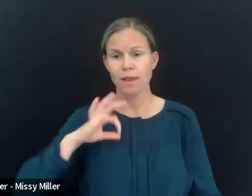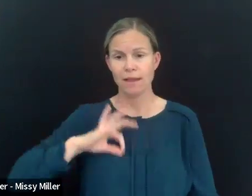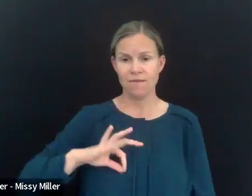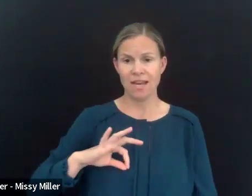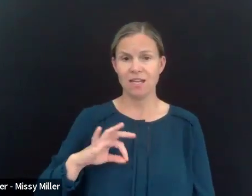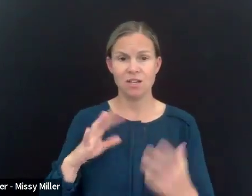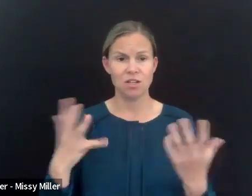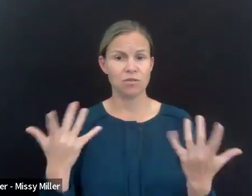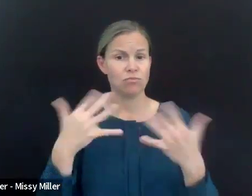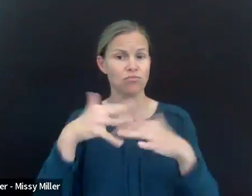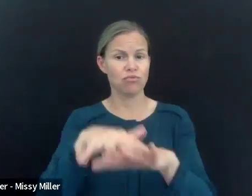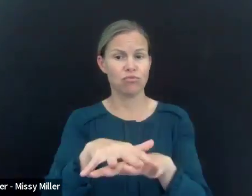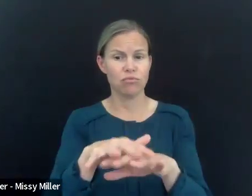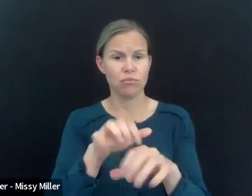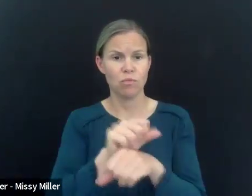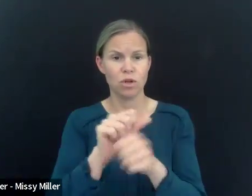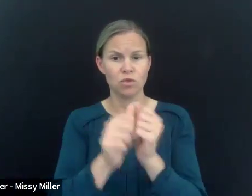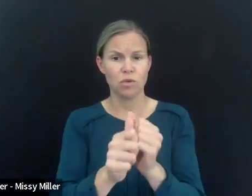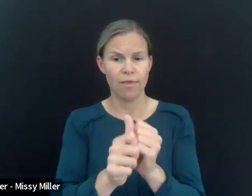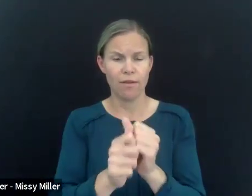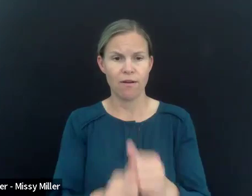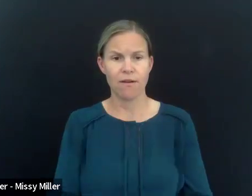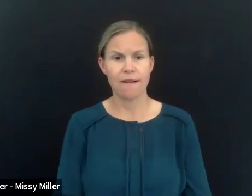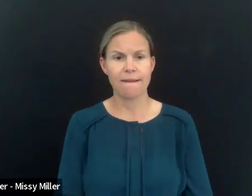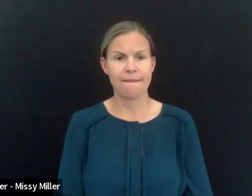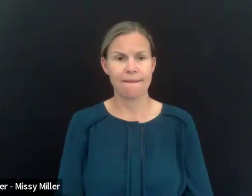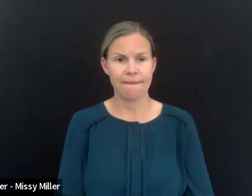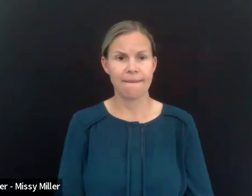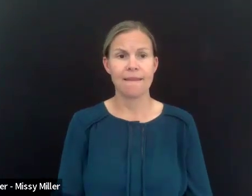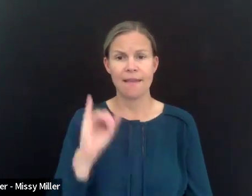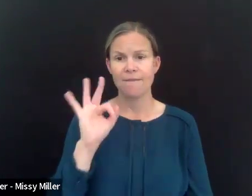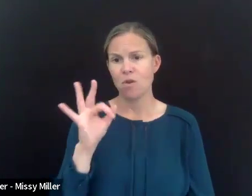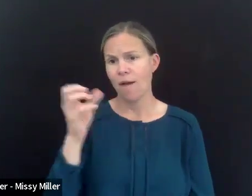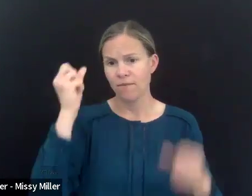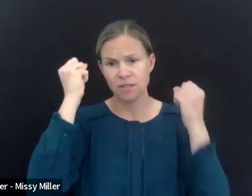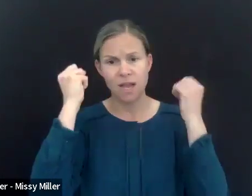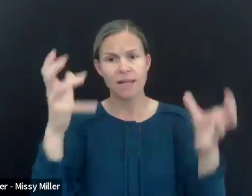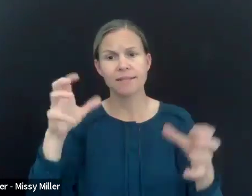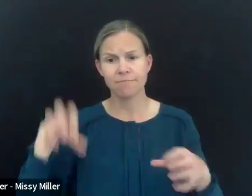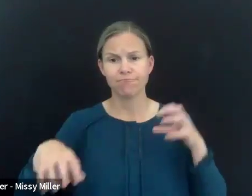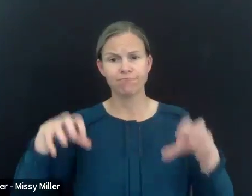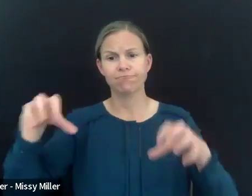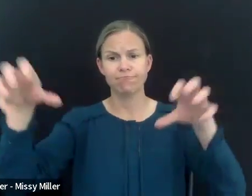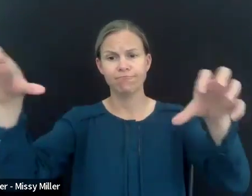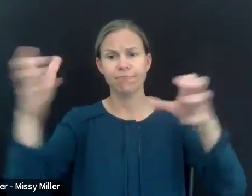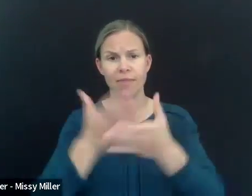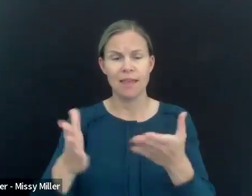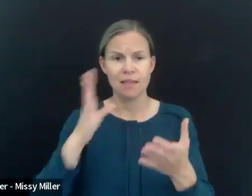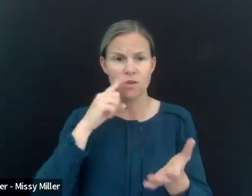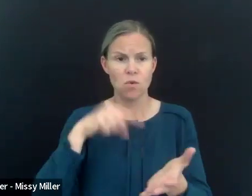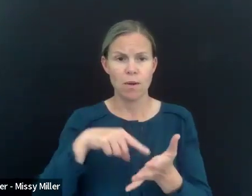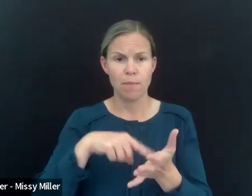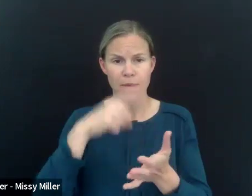consolidation. You can weather these sort of fluctuations if you have tons of things that you're billing for. If